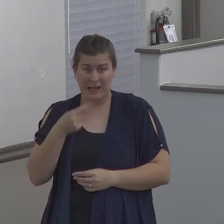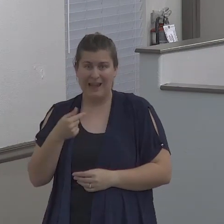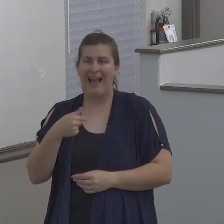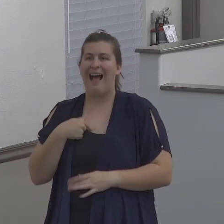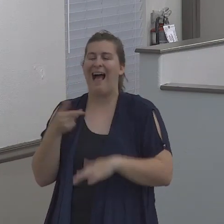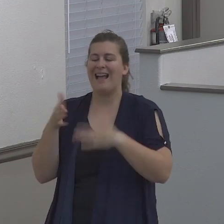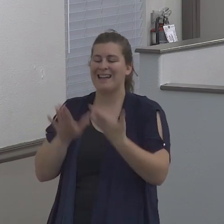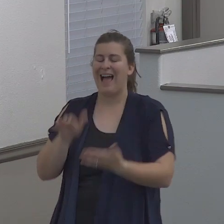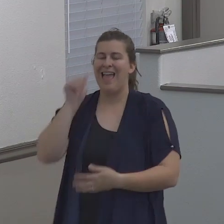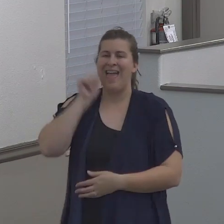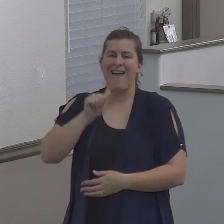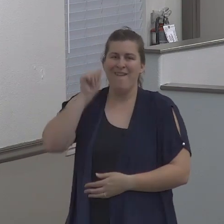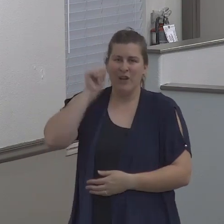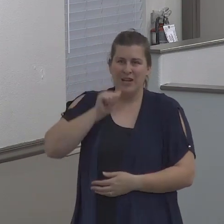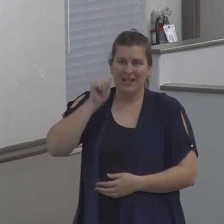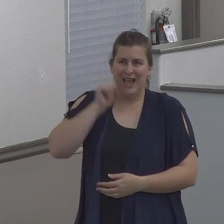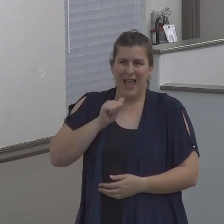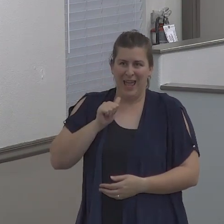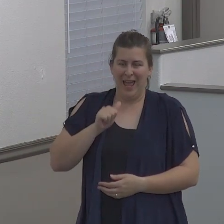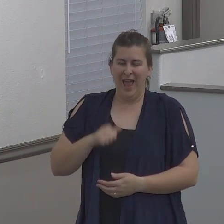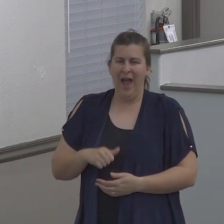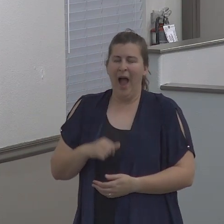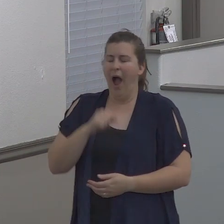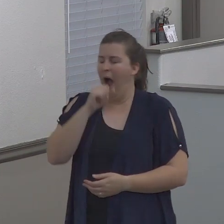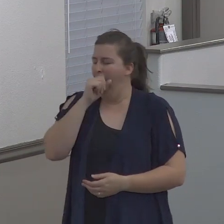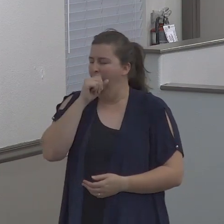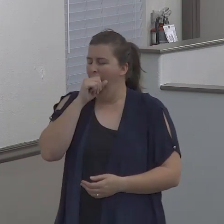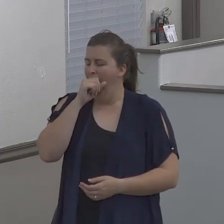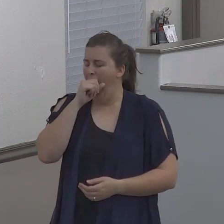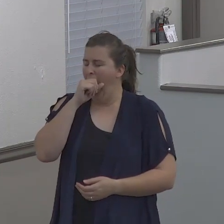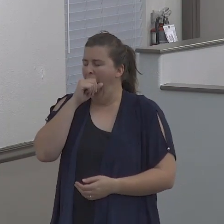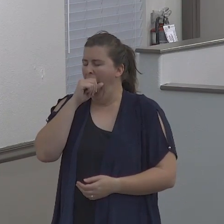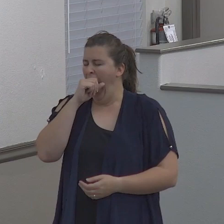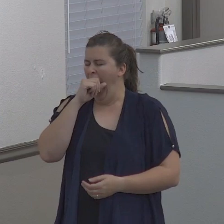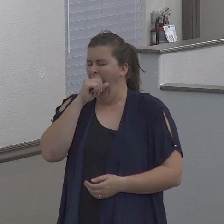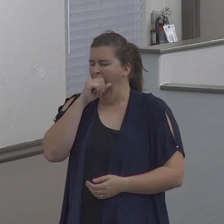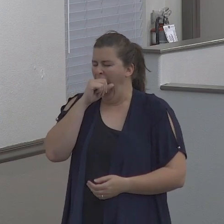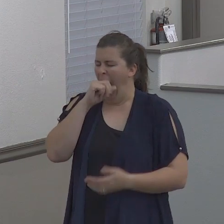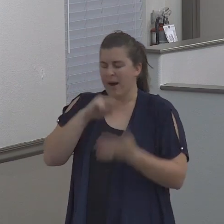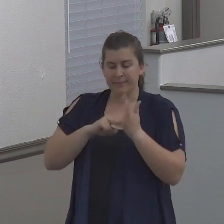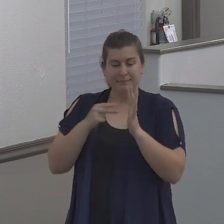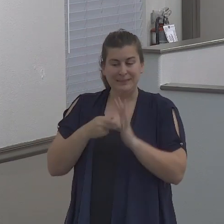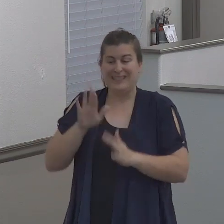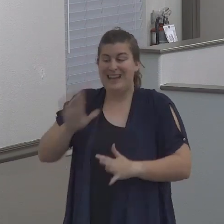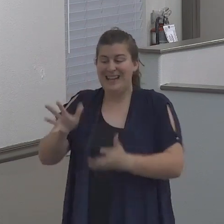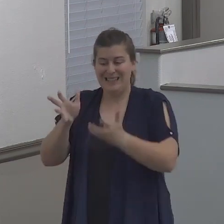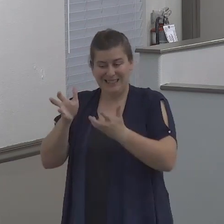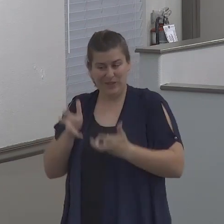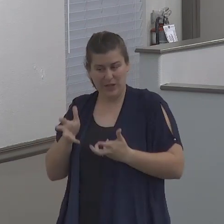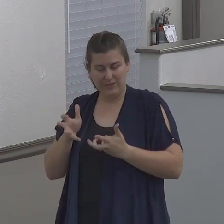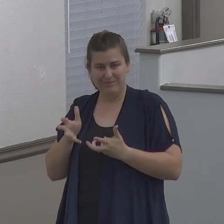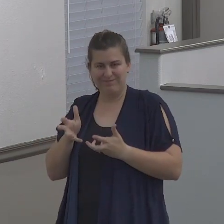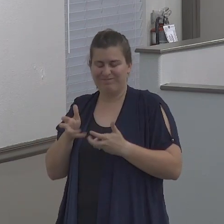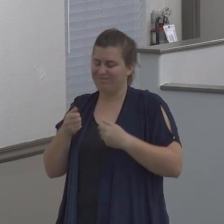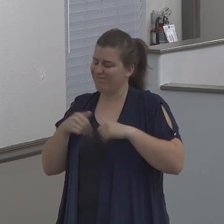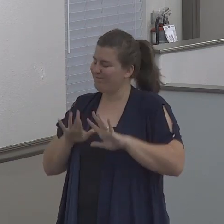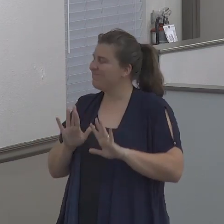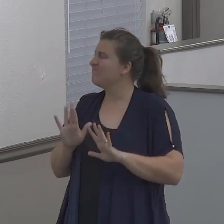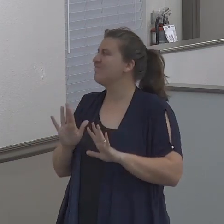The Apostle Paul said, I die daily. He said, I was dying to my will.